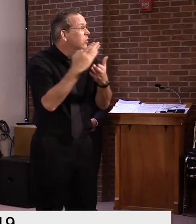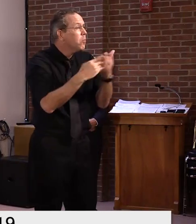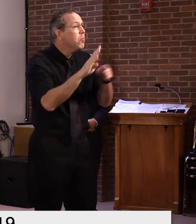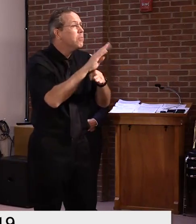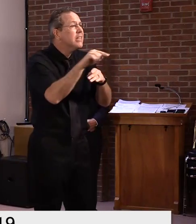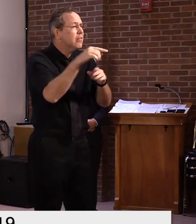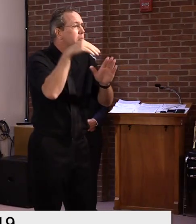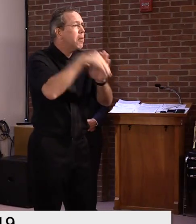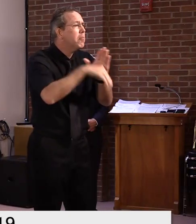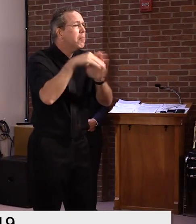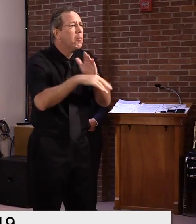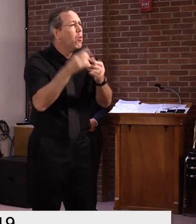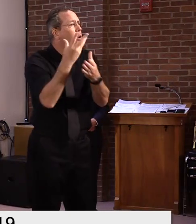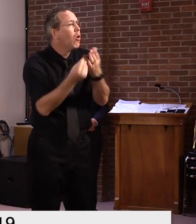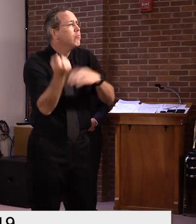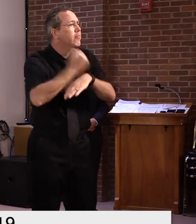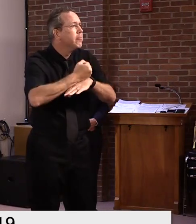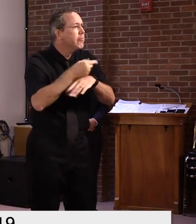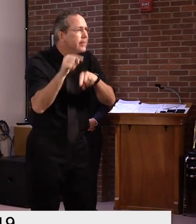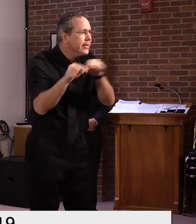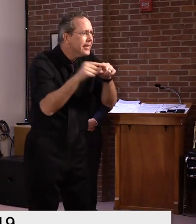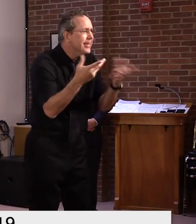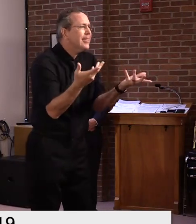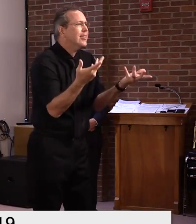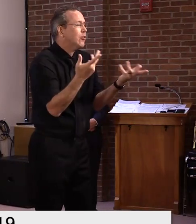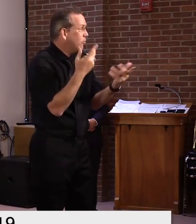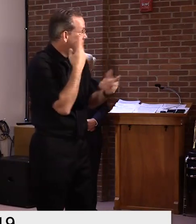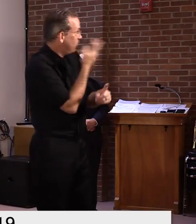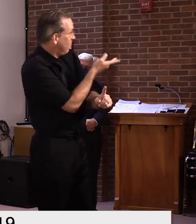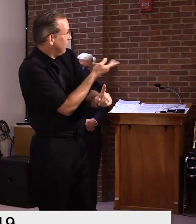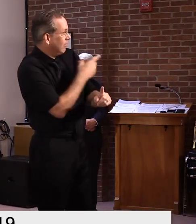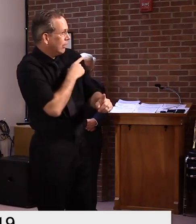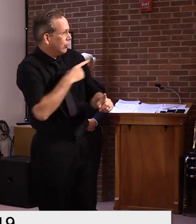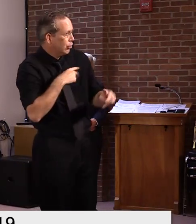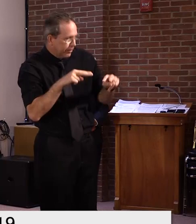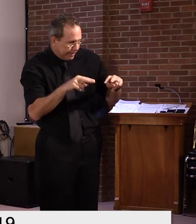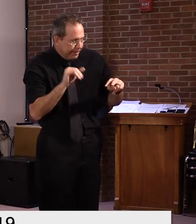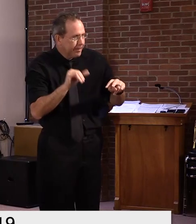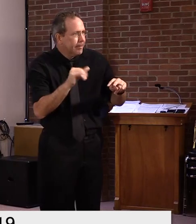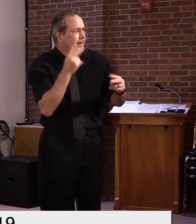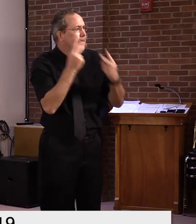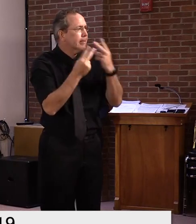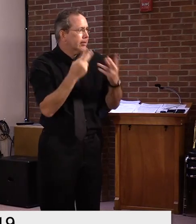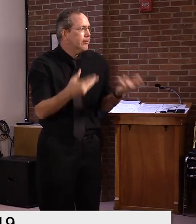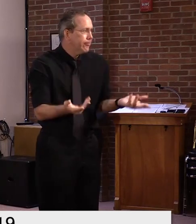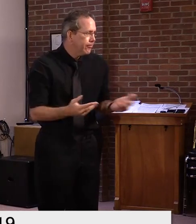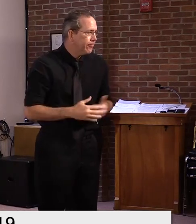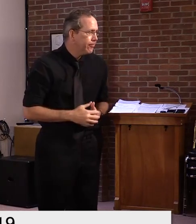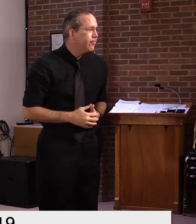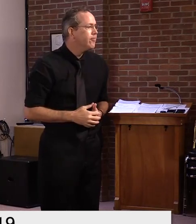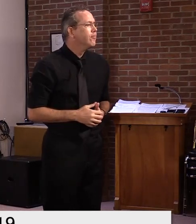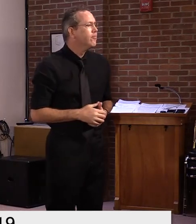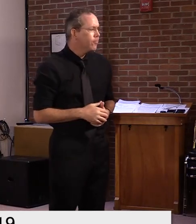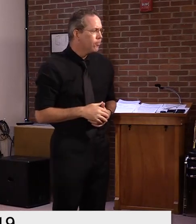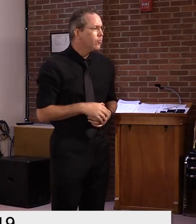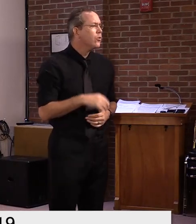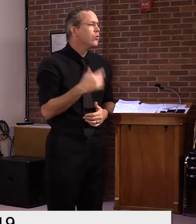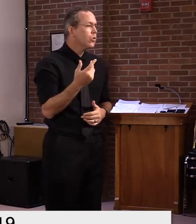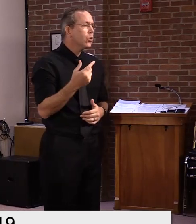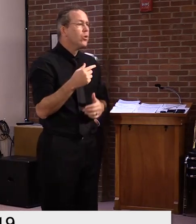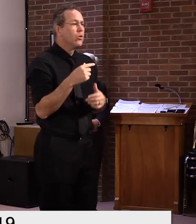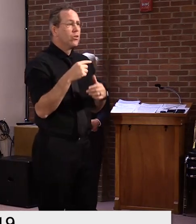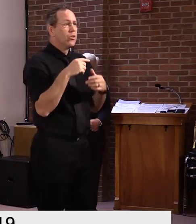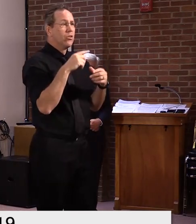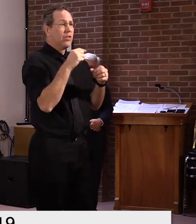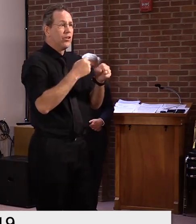revenue source, we're going to be challenged in fiscal year 22 as it is right now, but we'll be even more challenged if we